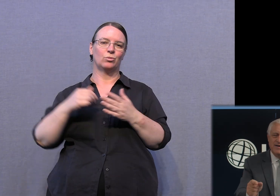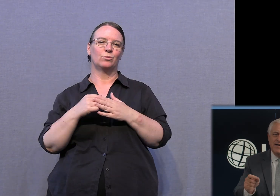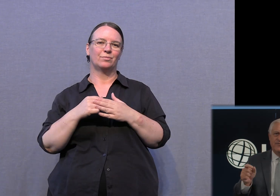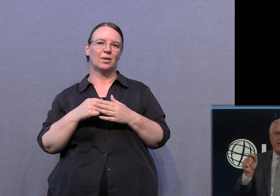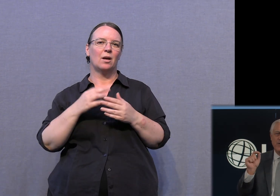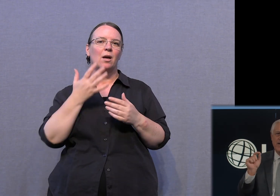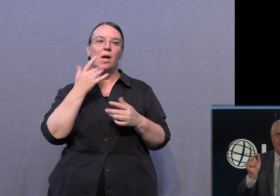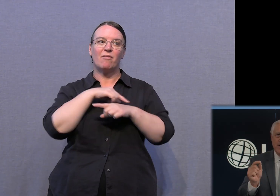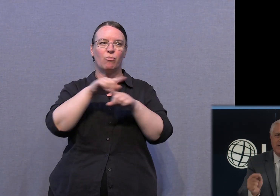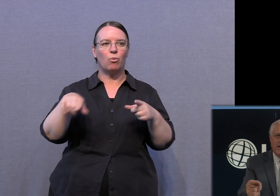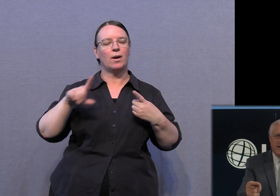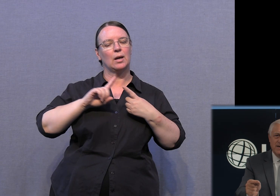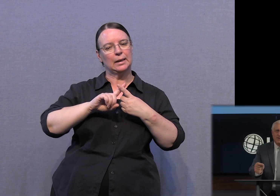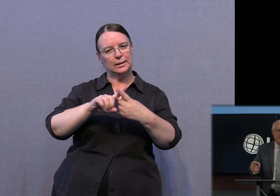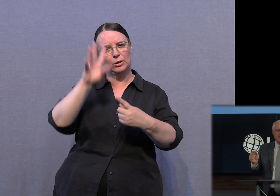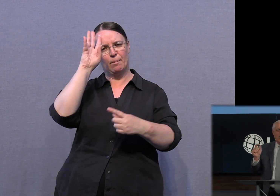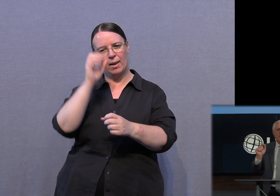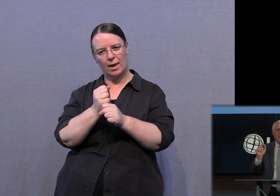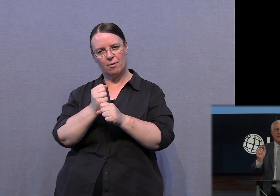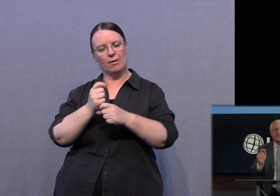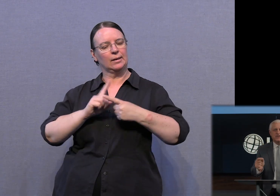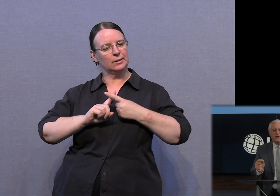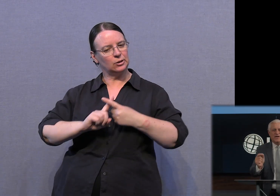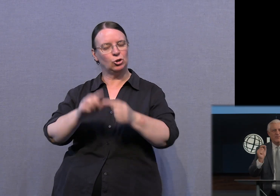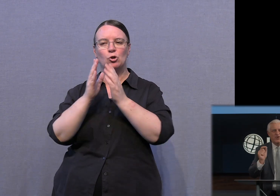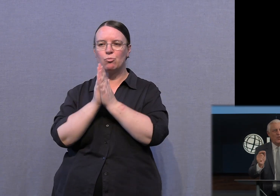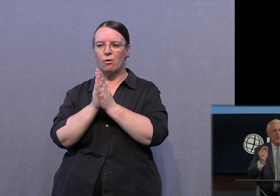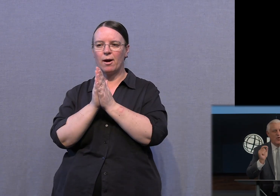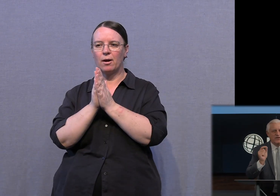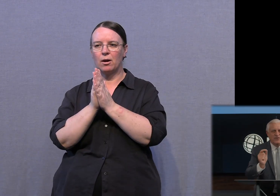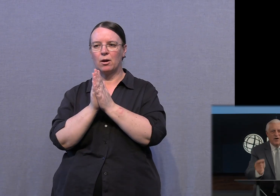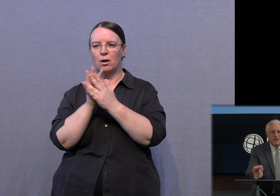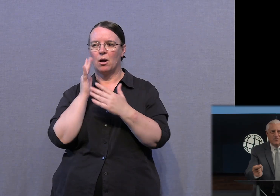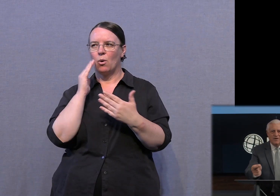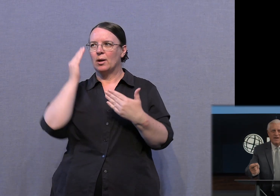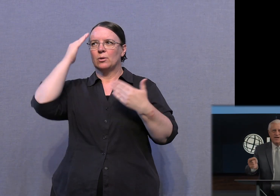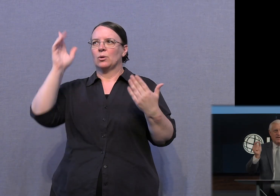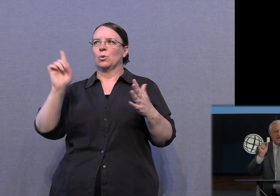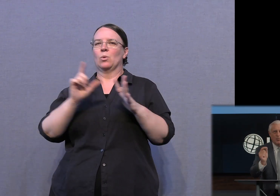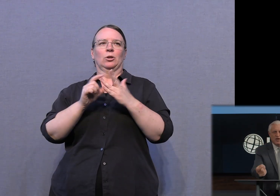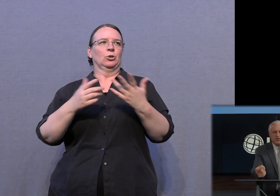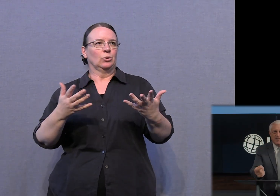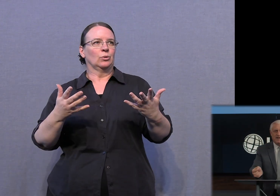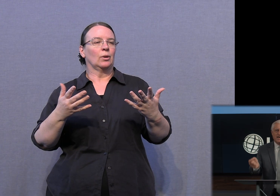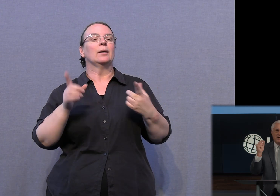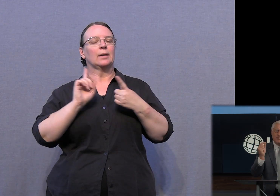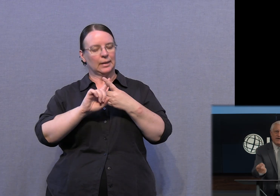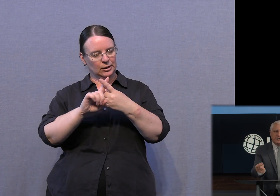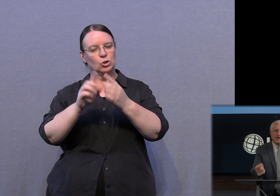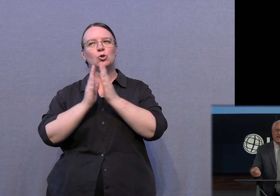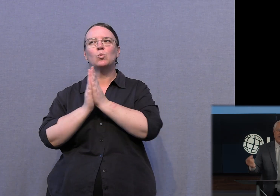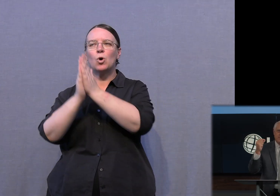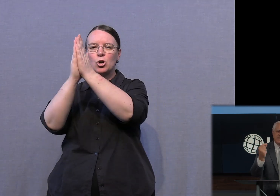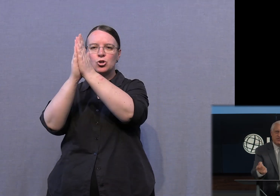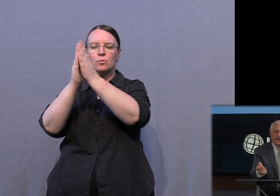praying, if we'll keep believing. When you don't know what else to do, keep doing what you know to do. Keep worshiping, keep